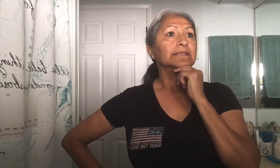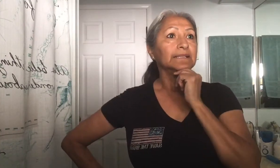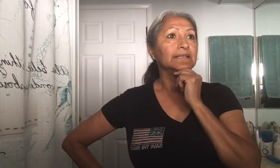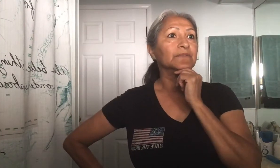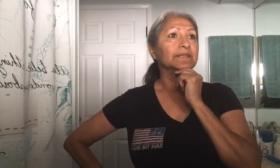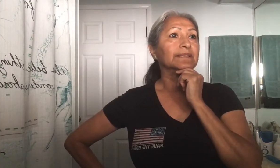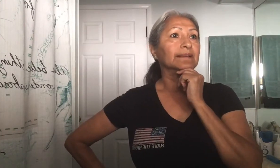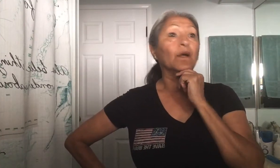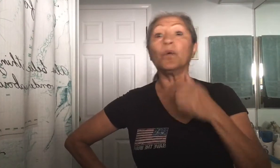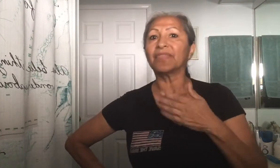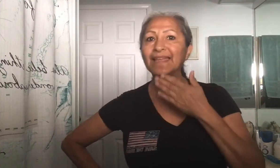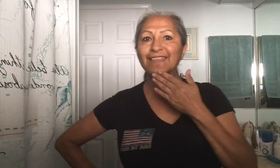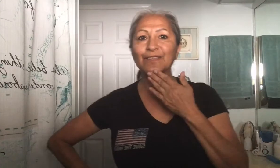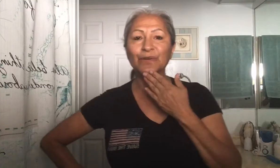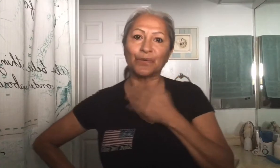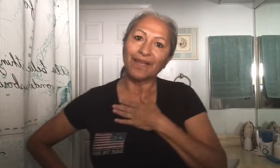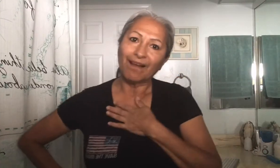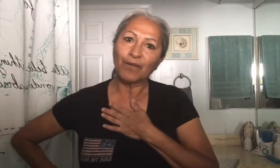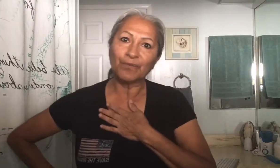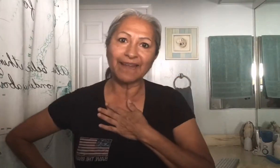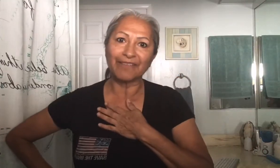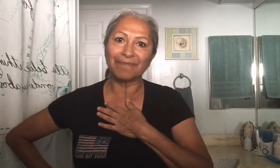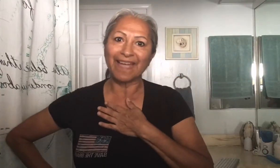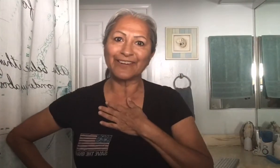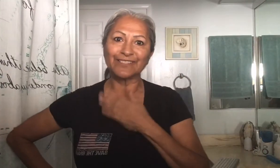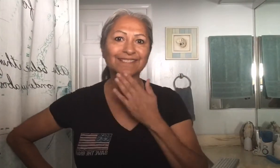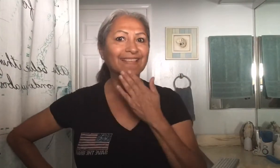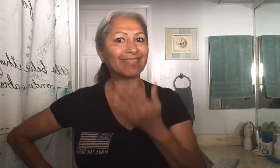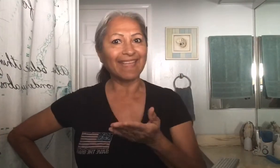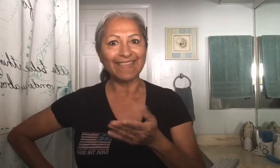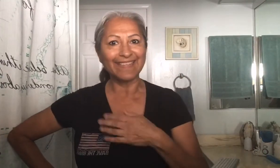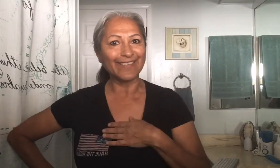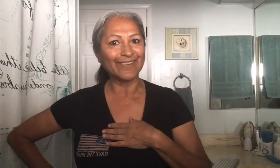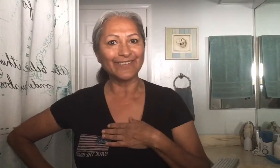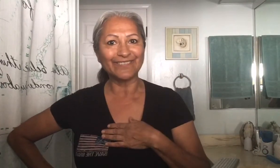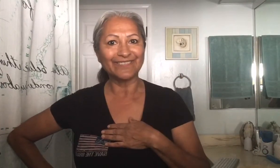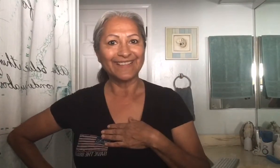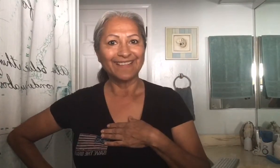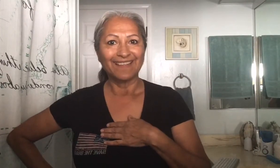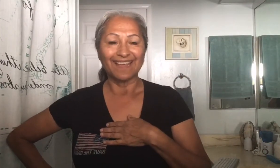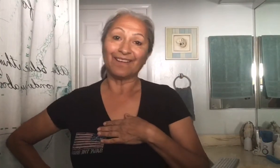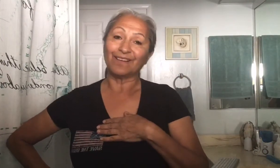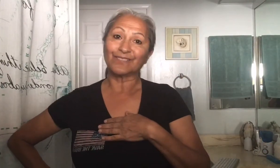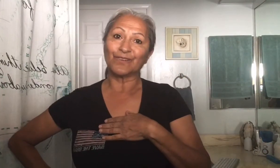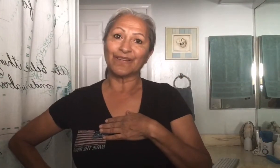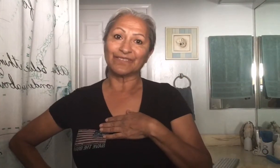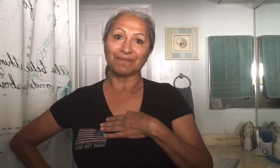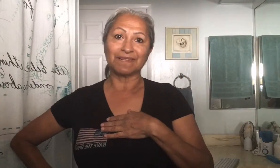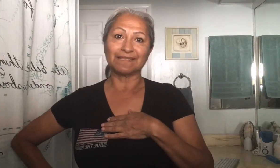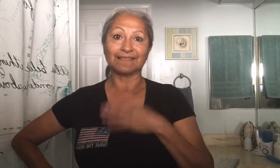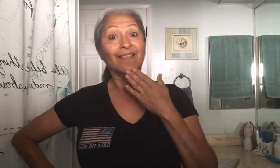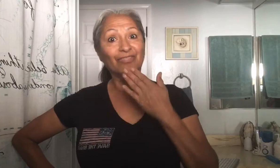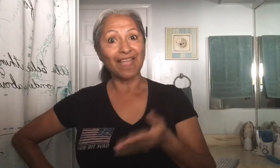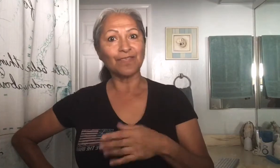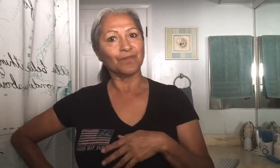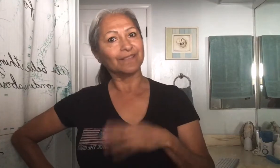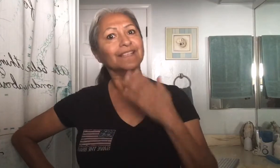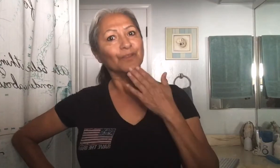Teach, we did that. Oh, thank you. Oh, you want to have manners and say thank you. And also, if somebody says thank you, you can say you're